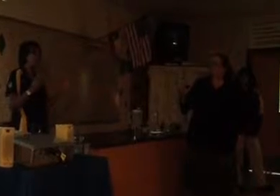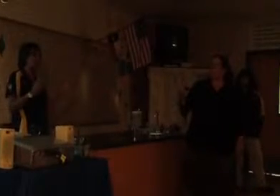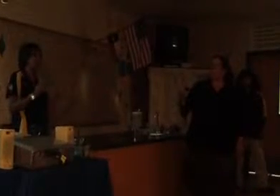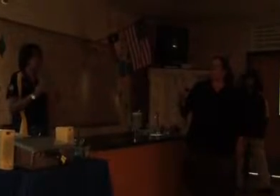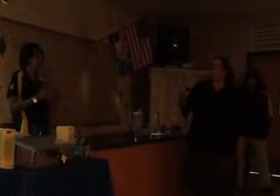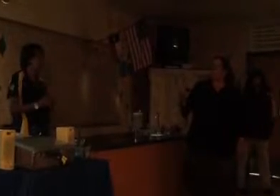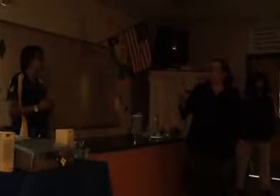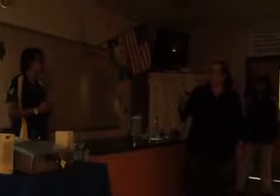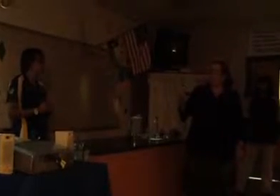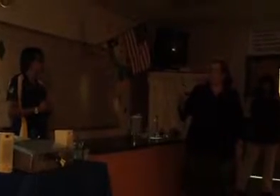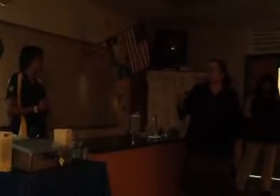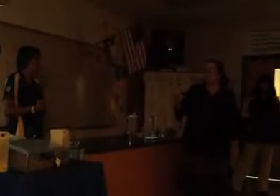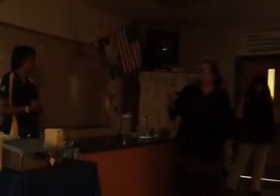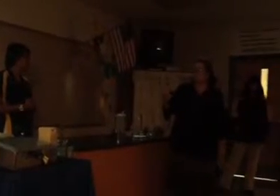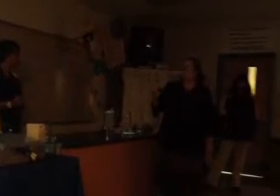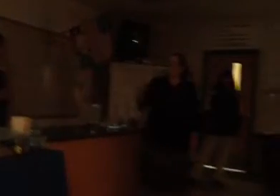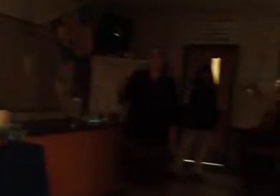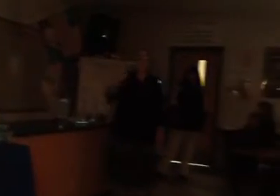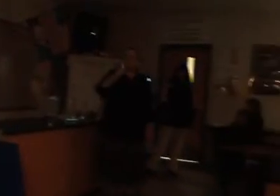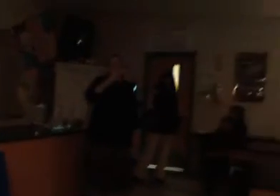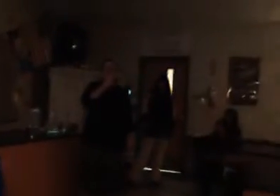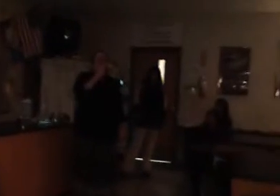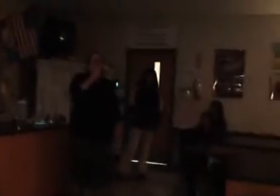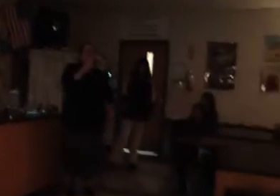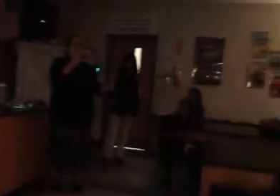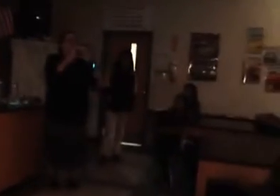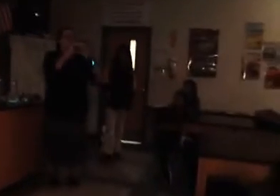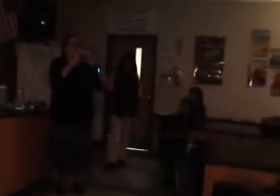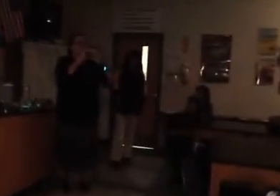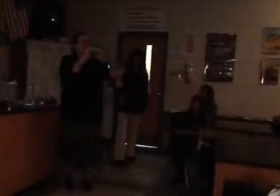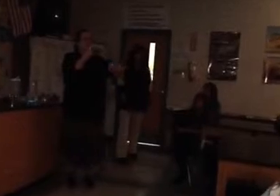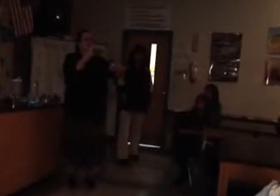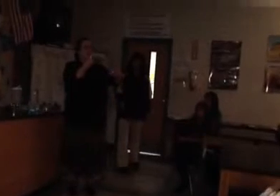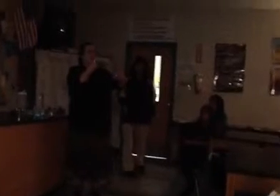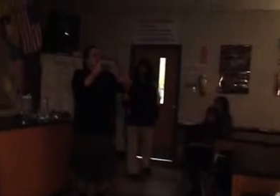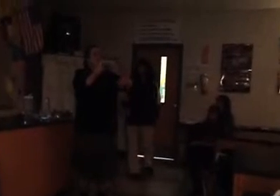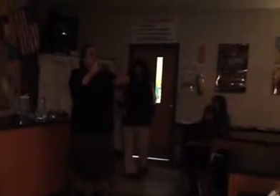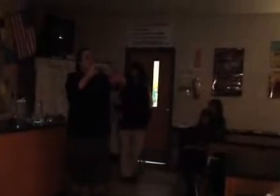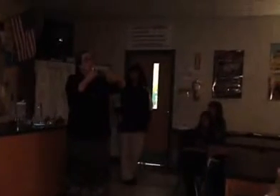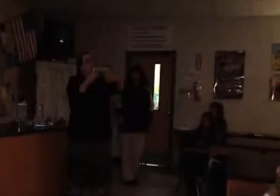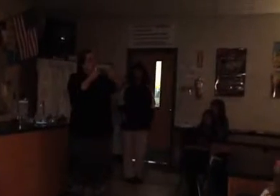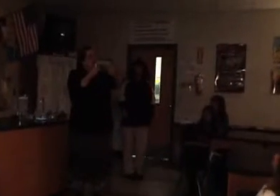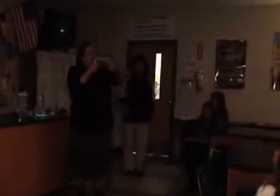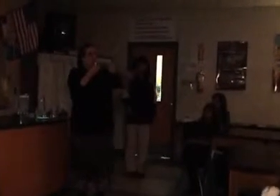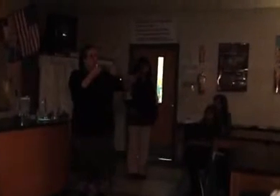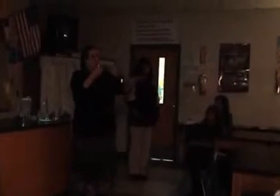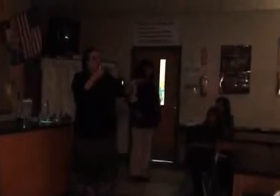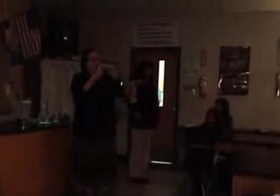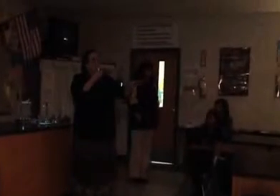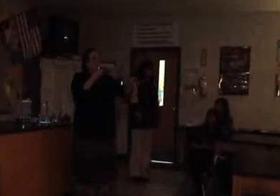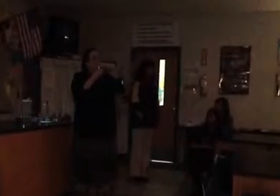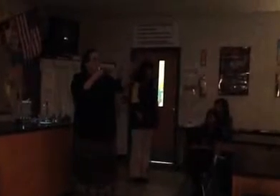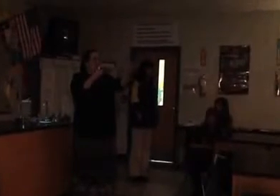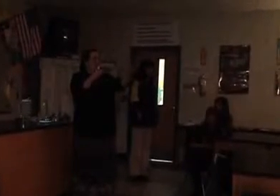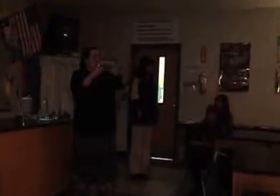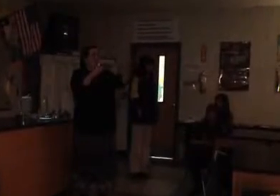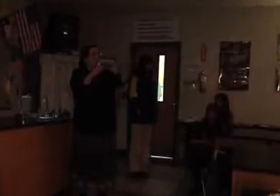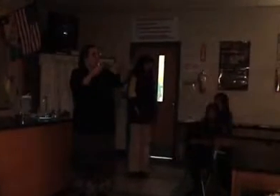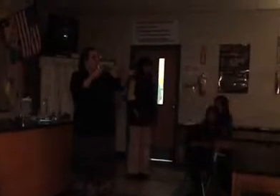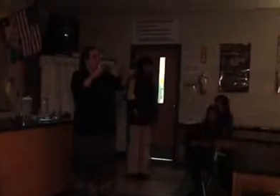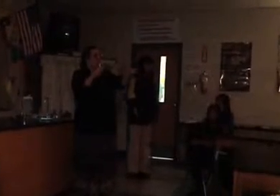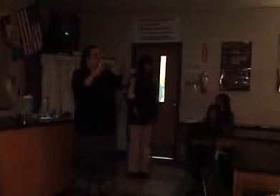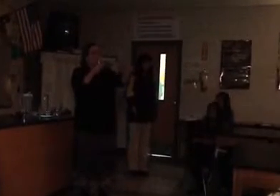grade that's averaged into their grade point average. So your report card is going to show the average, including that test